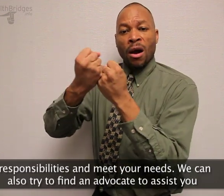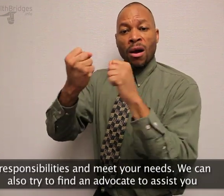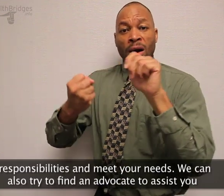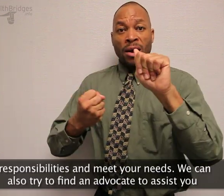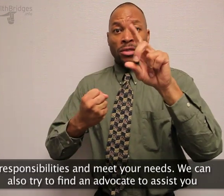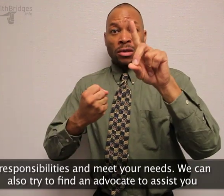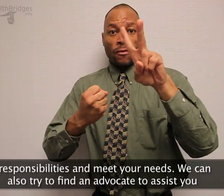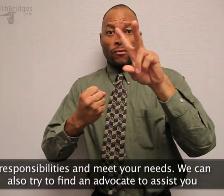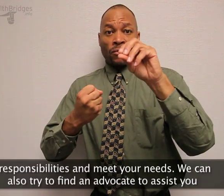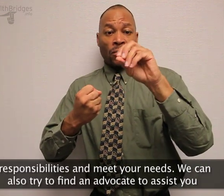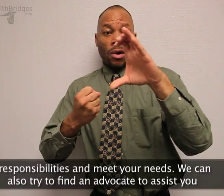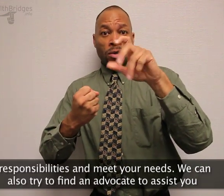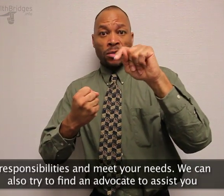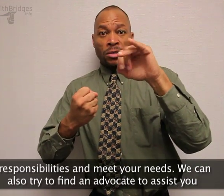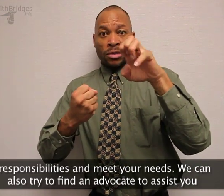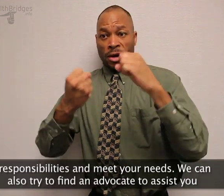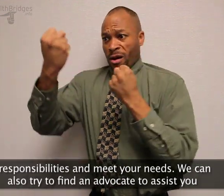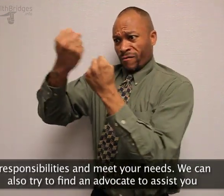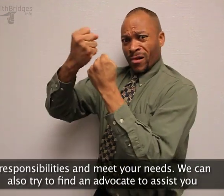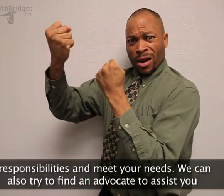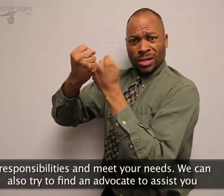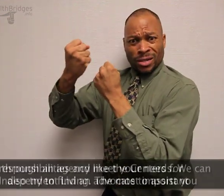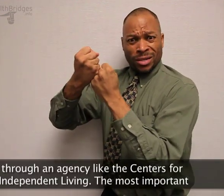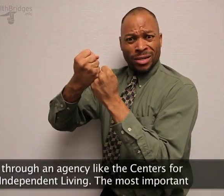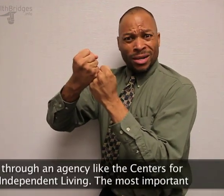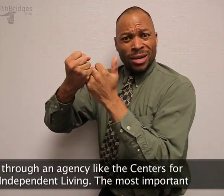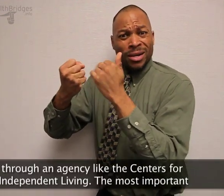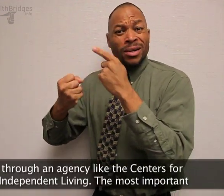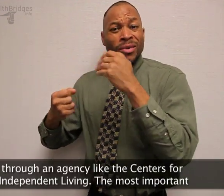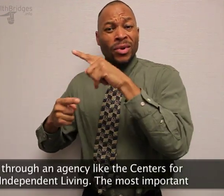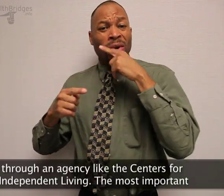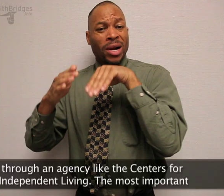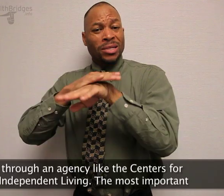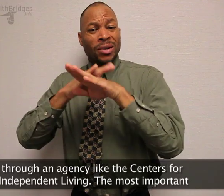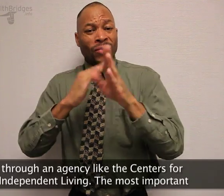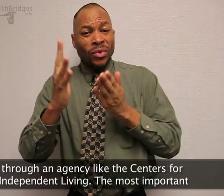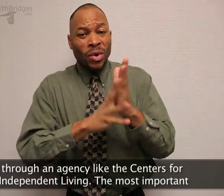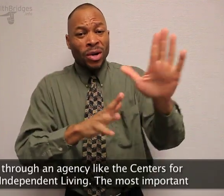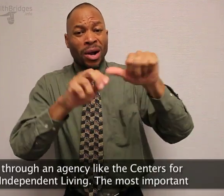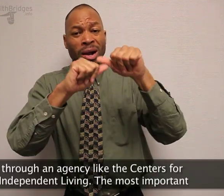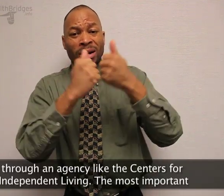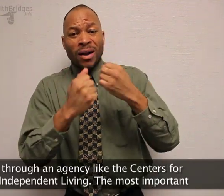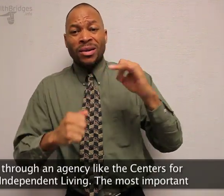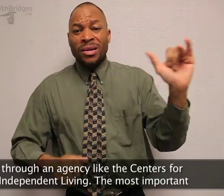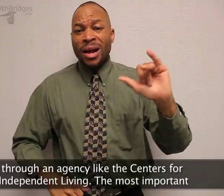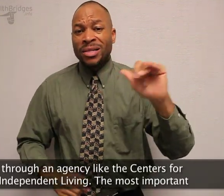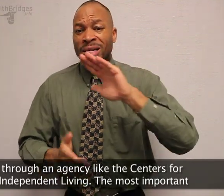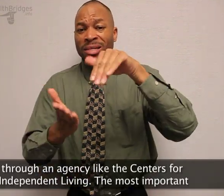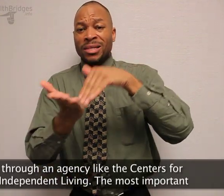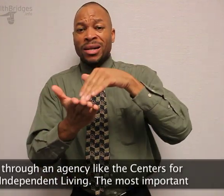can also try to find an advocate to assist you through an agency like the Centers for Independent Living.